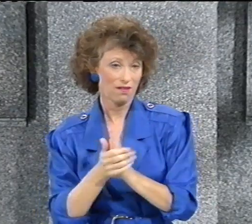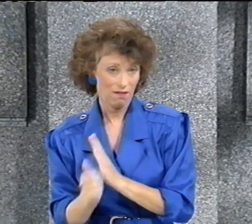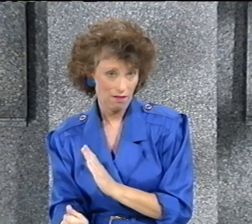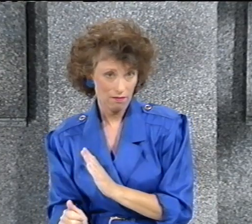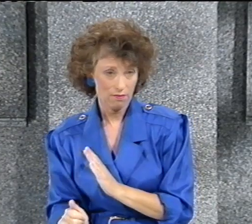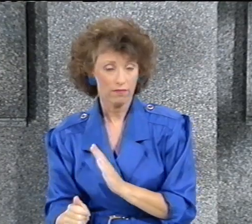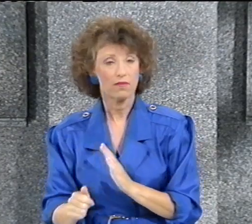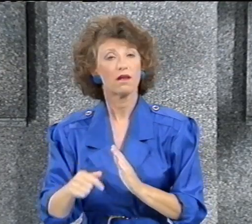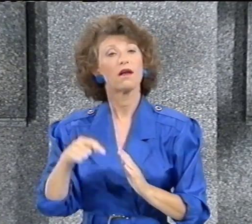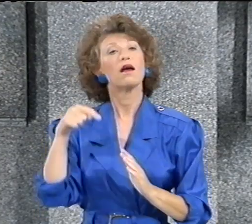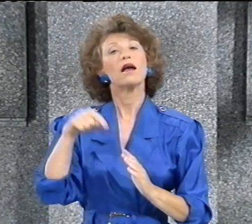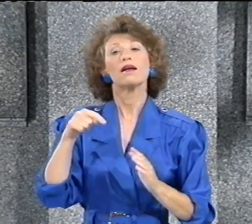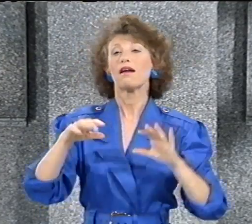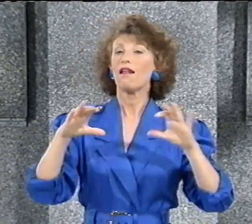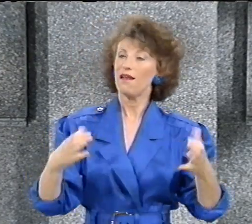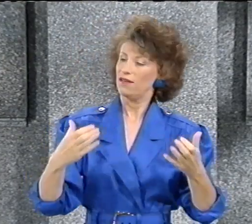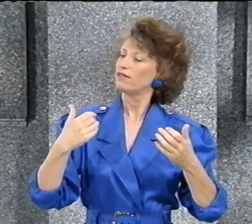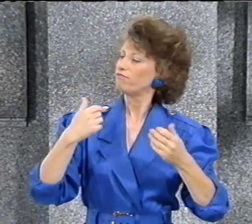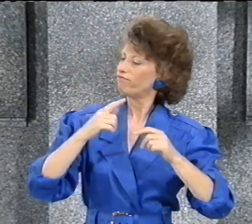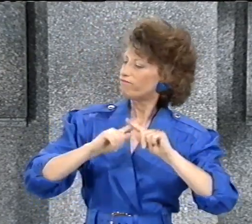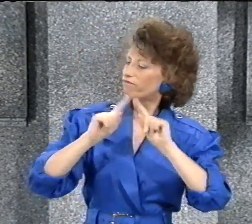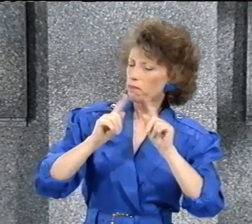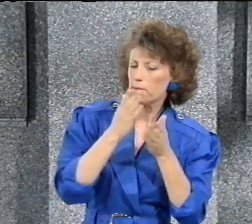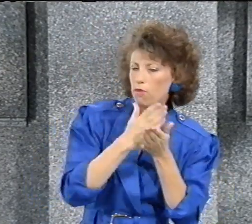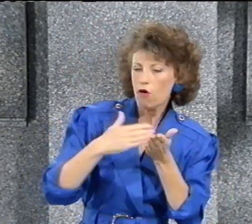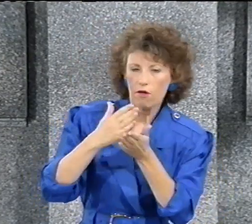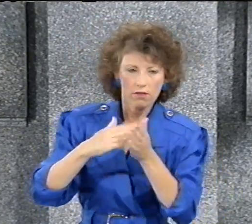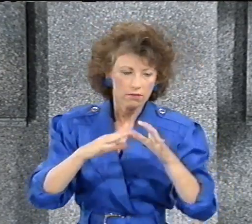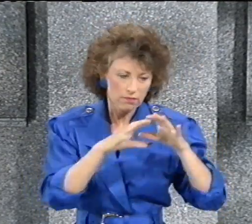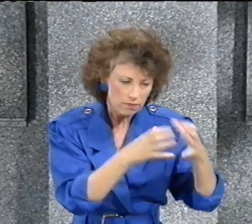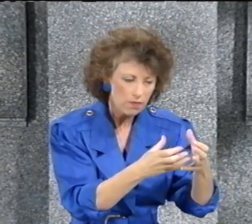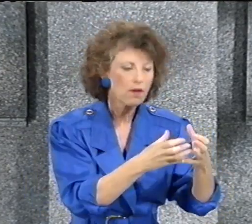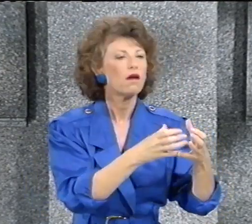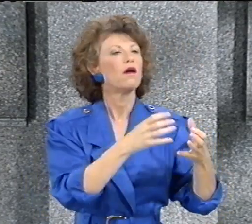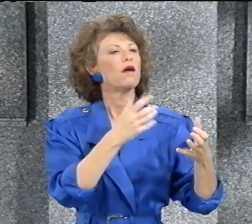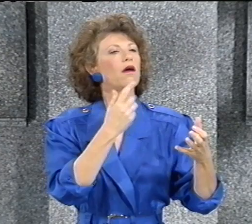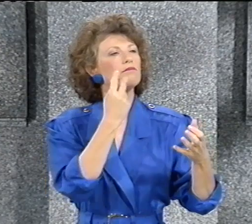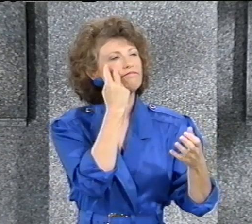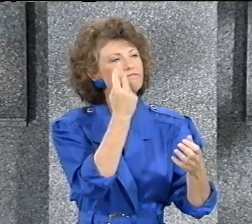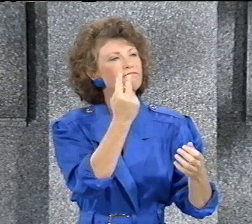you improve your skills in fingerspelling. This class is divided into different